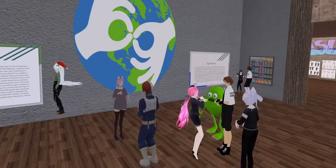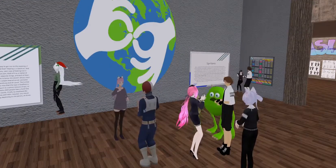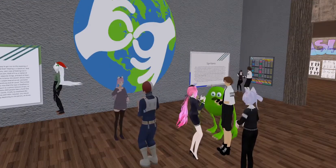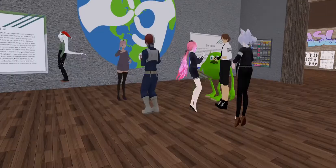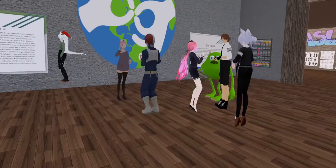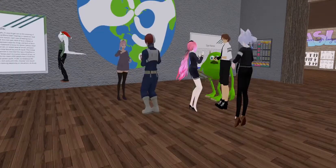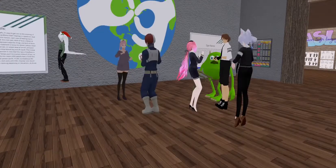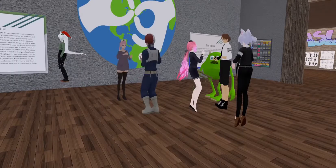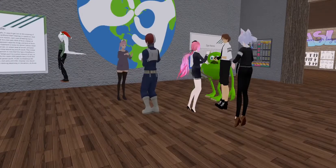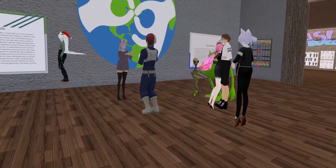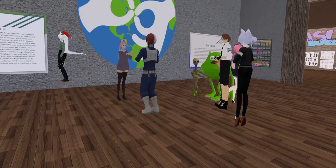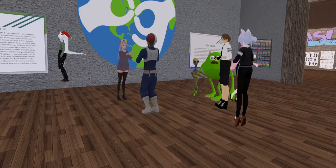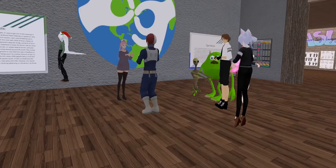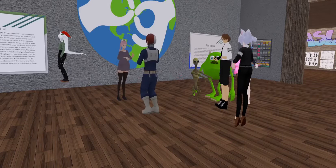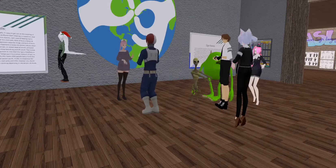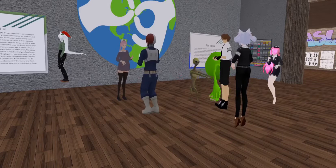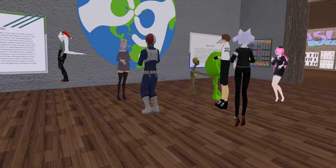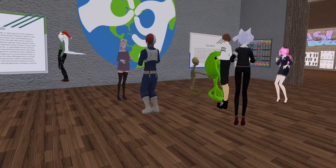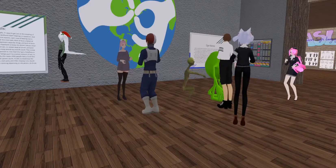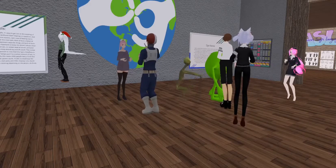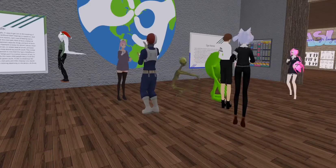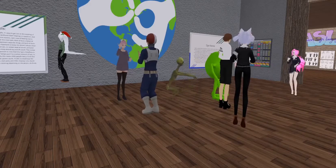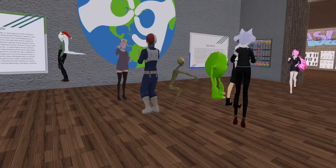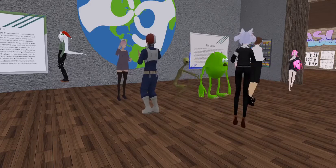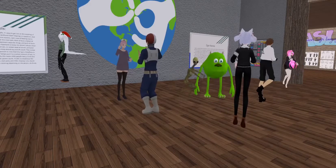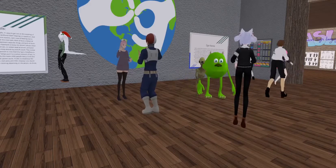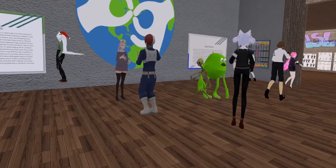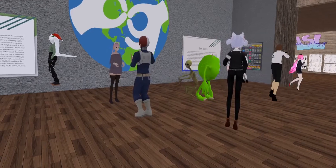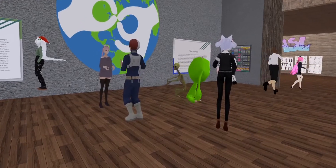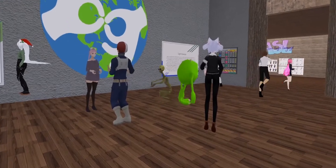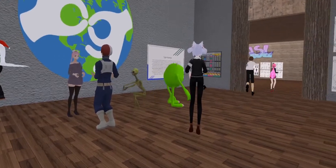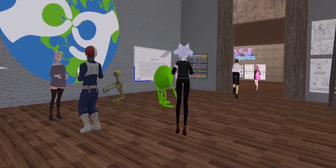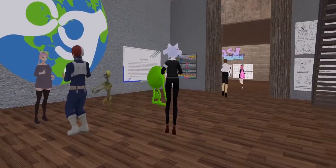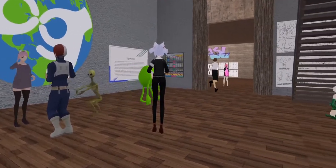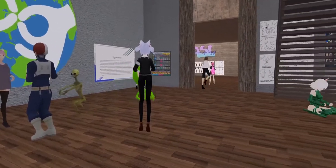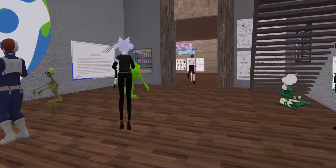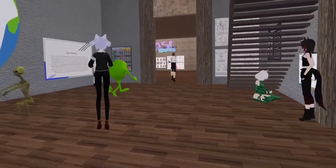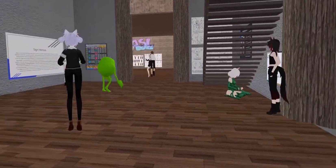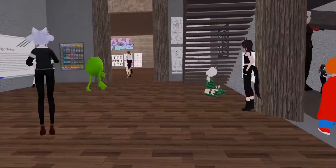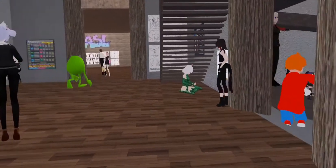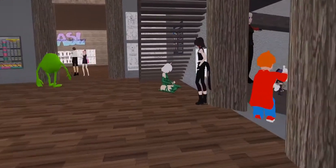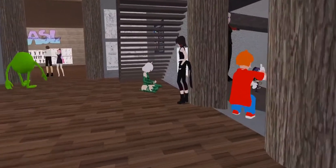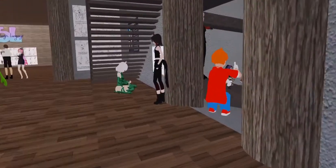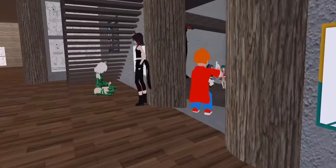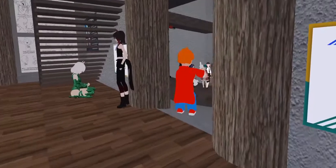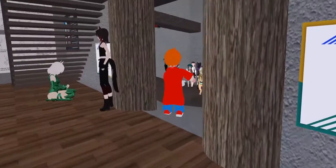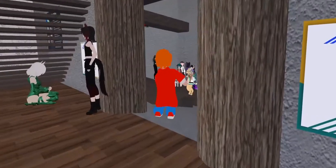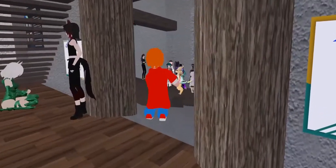some time to character. study it right now, PG, over TM. here, He's the one who we walks have, in. I know, I saw it. Hello. Oh, you saw it? Yeah, so go ahead Is